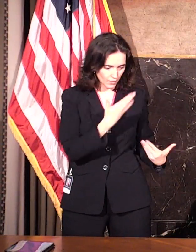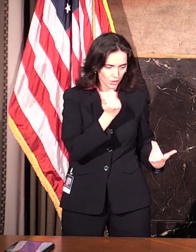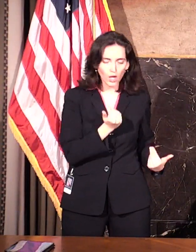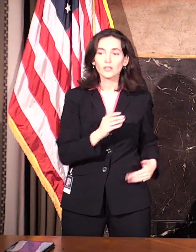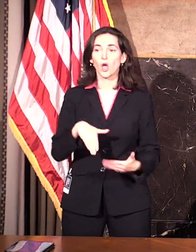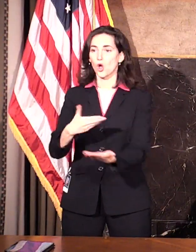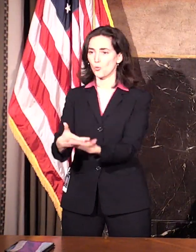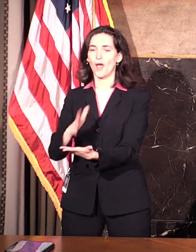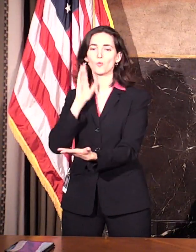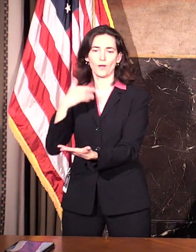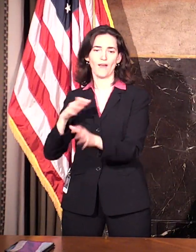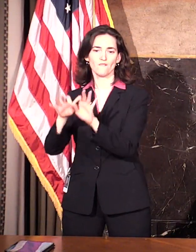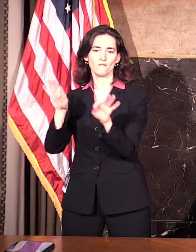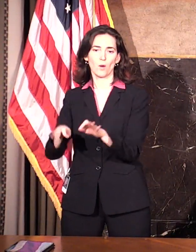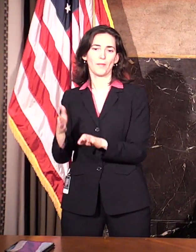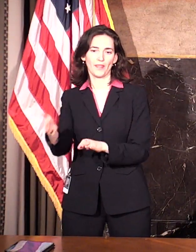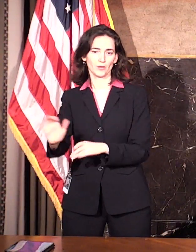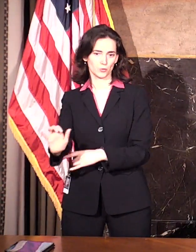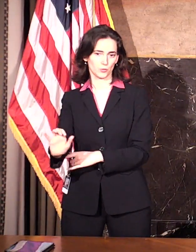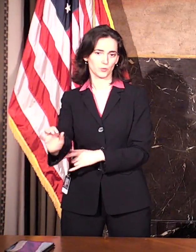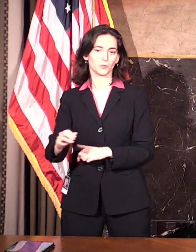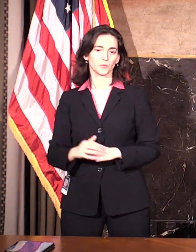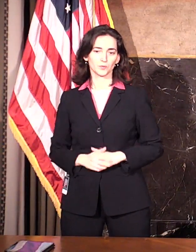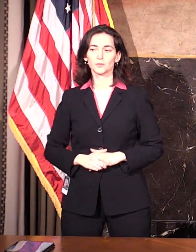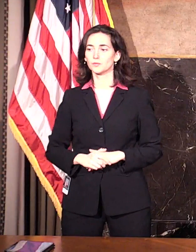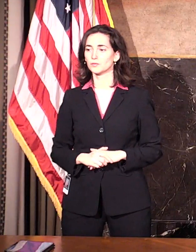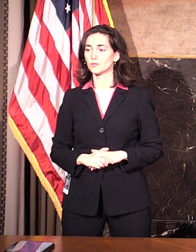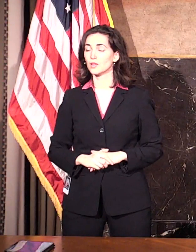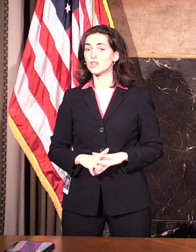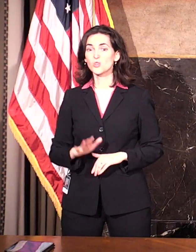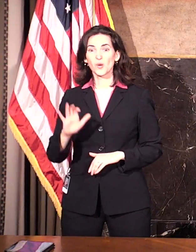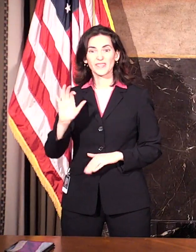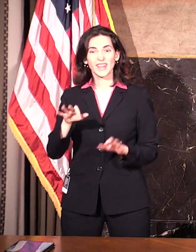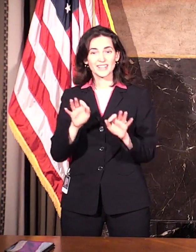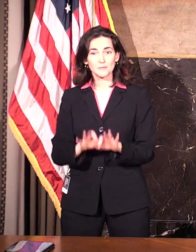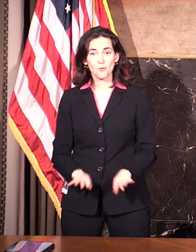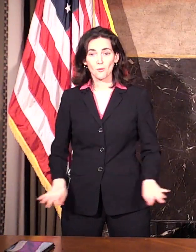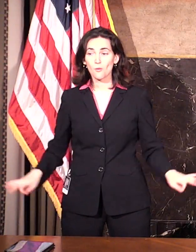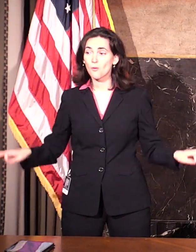well. So this is very important, and